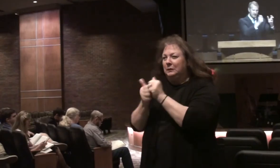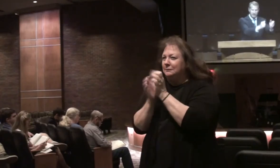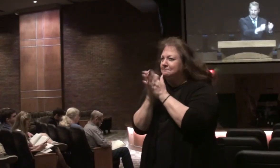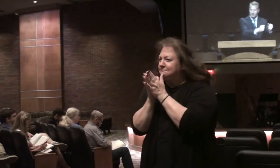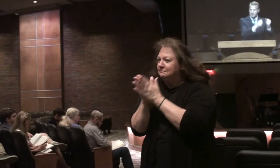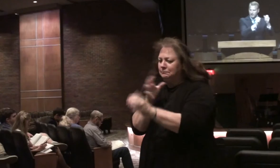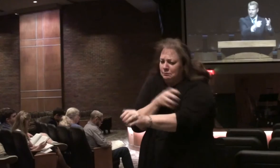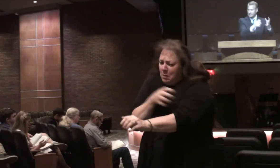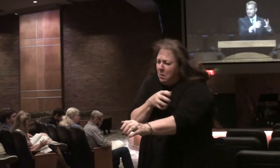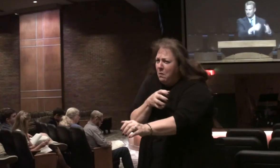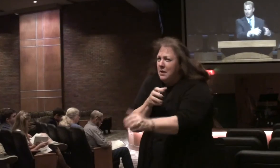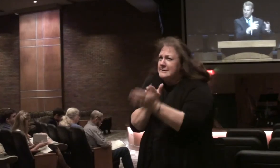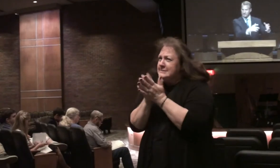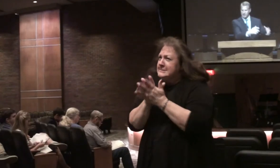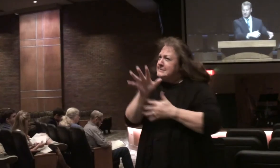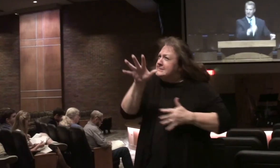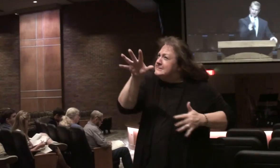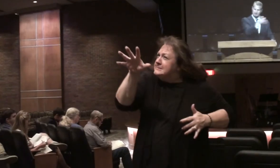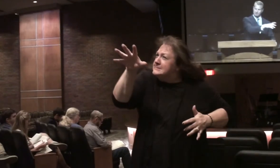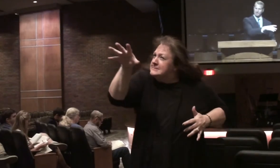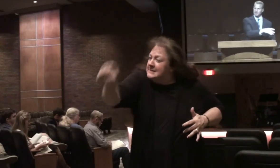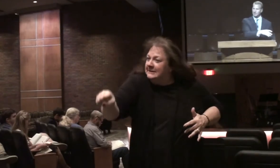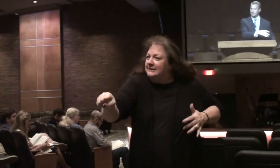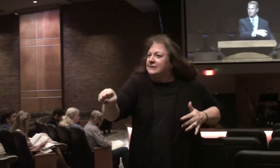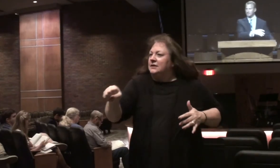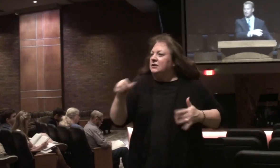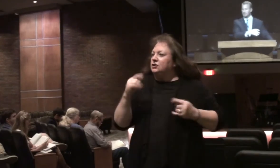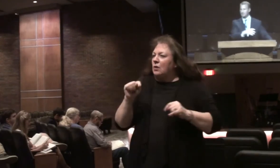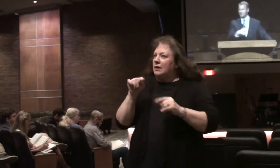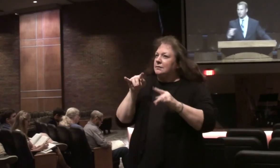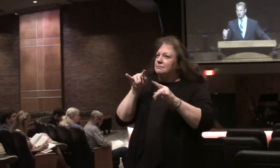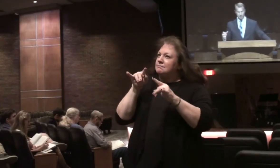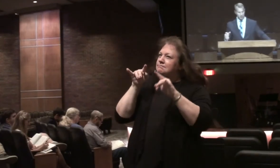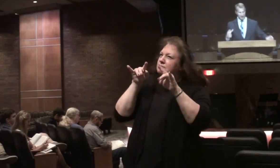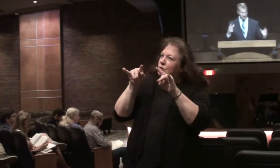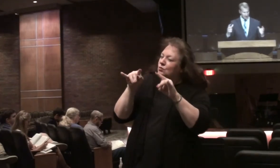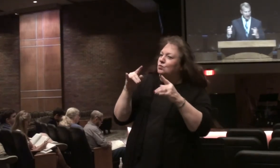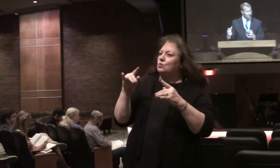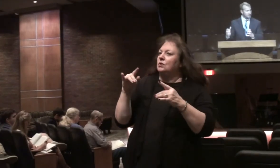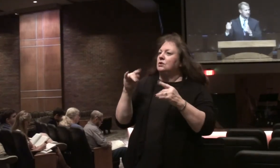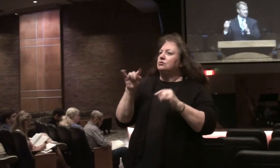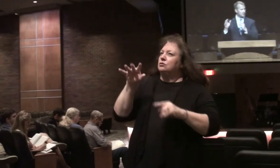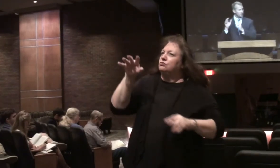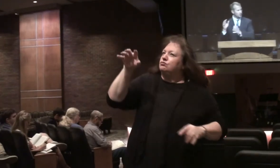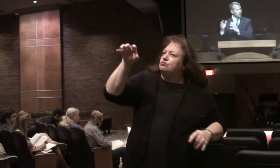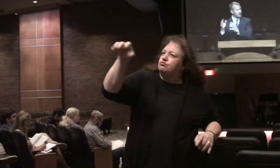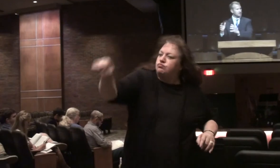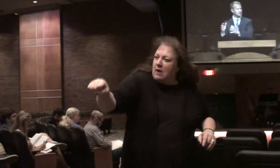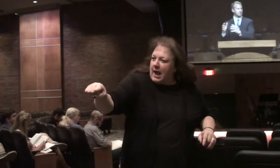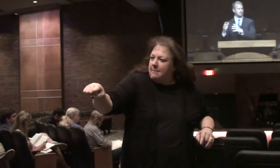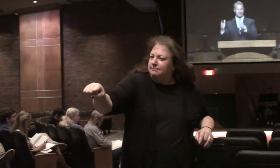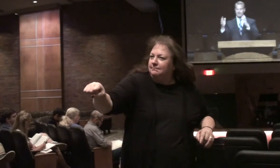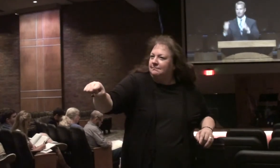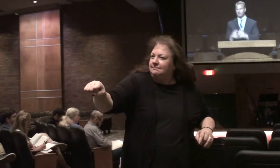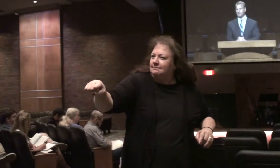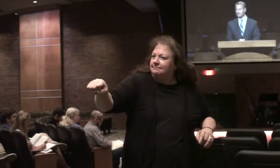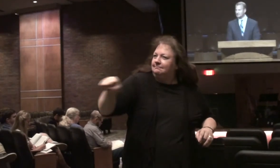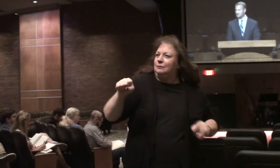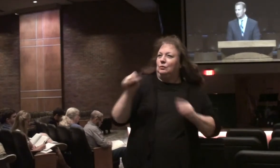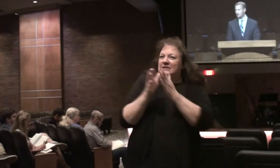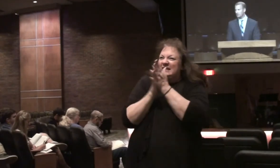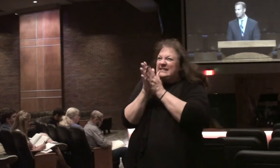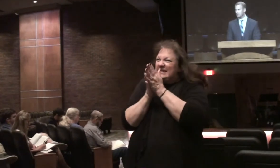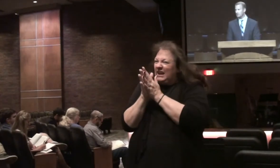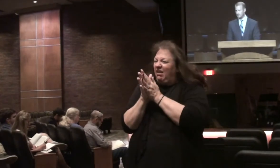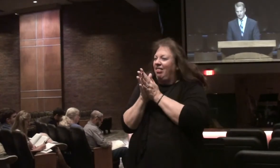to try to grab, to try to persecute them. And pursue means to grab them to, with energy, with zeal, with